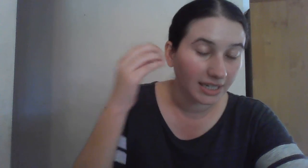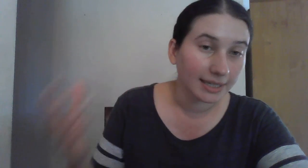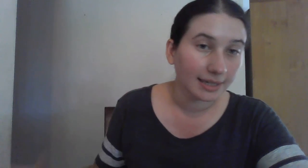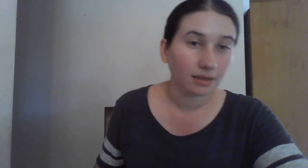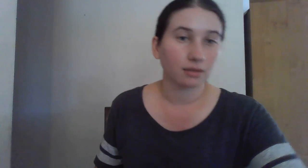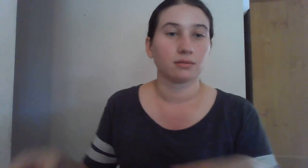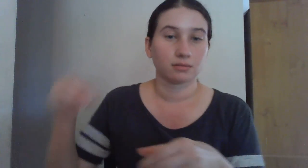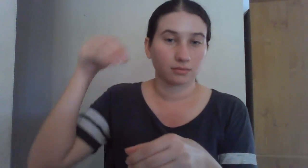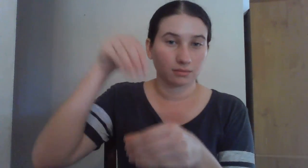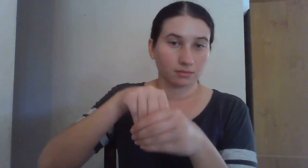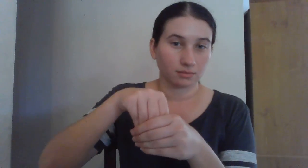In,